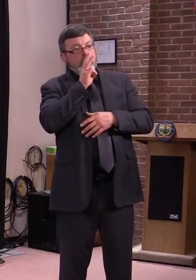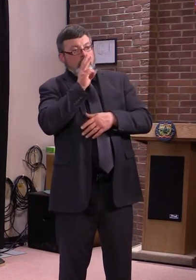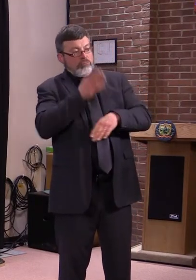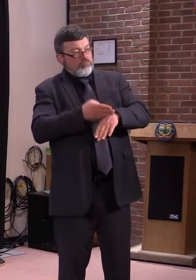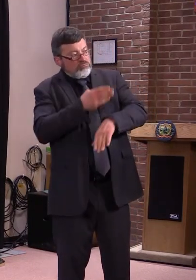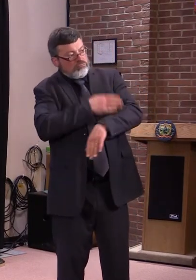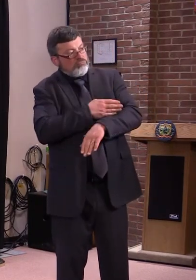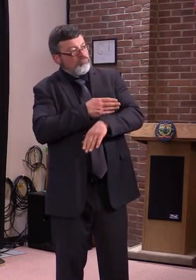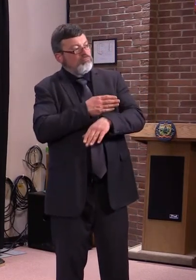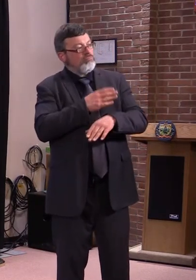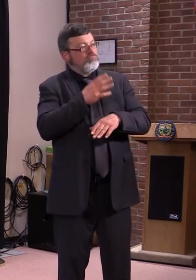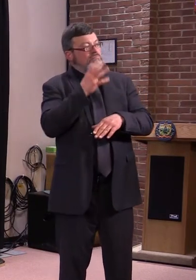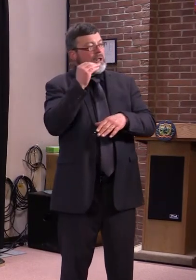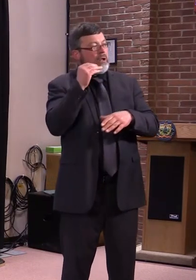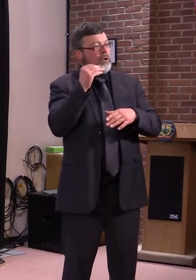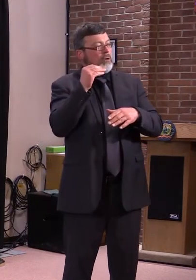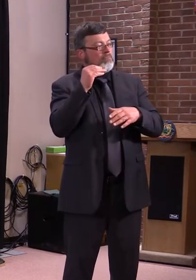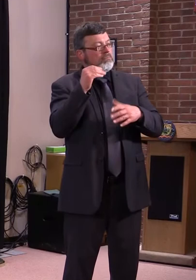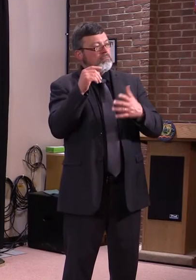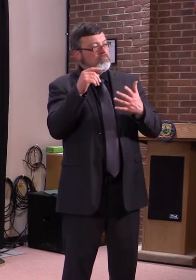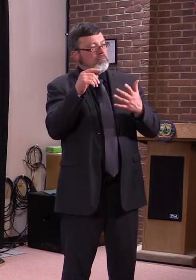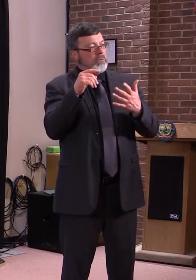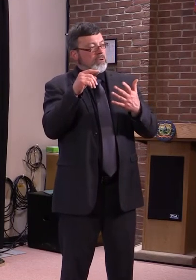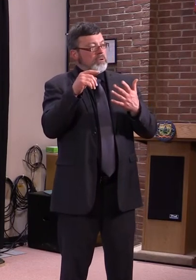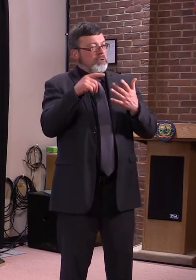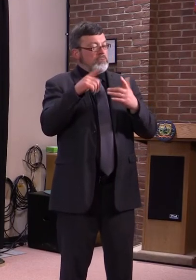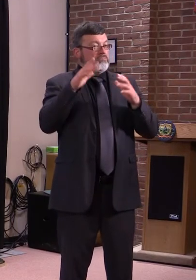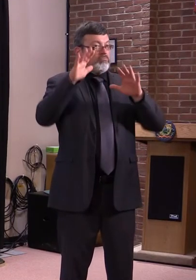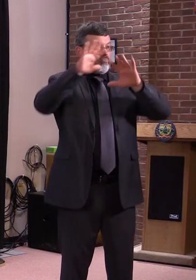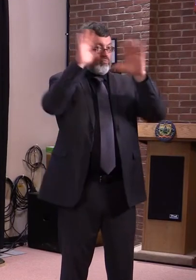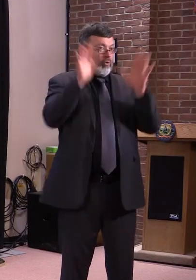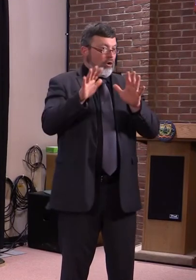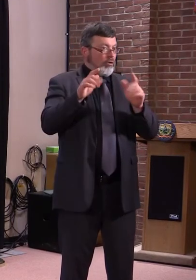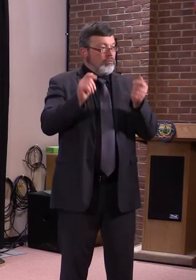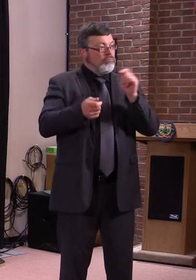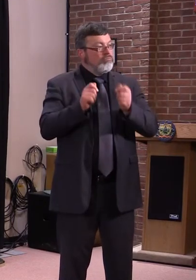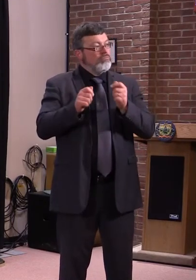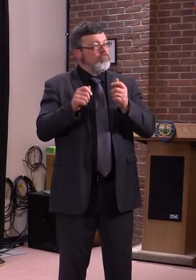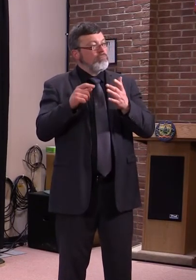even climate change mitigation, broadband, so forth,